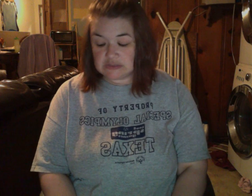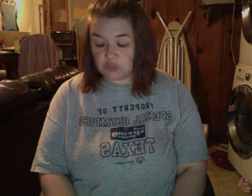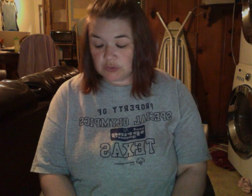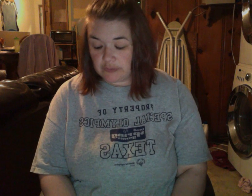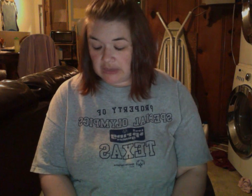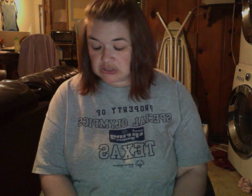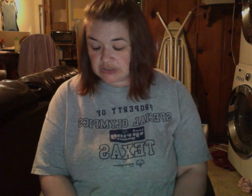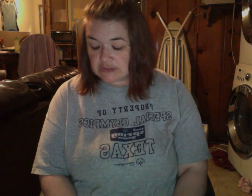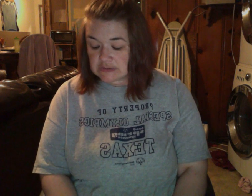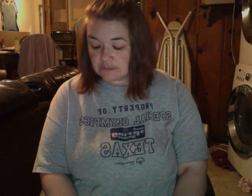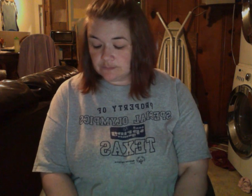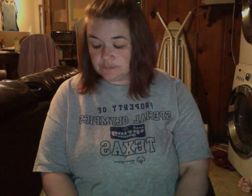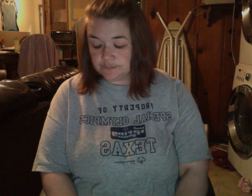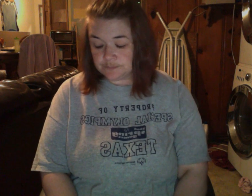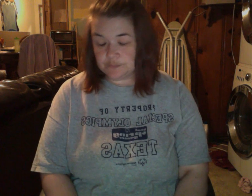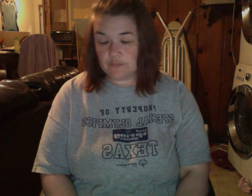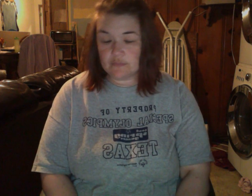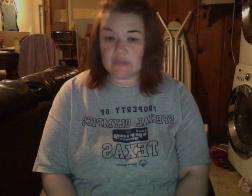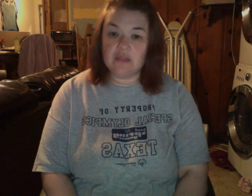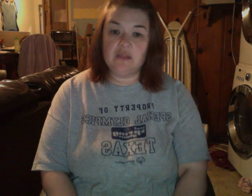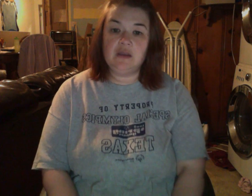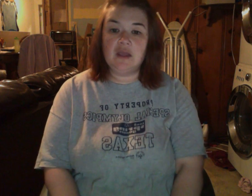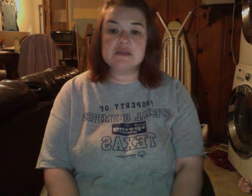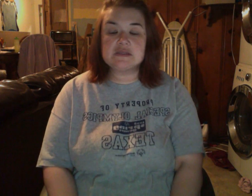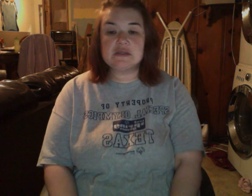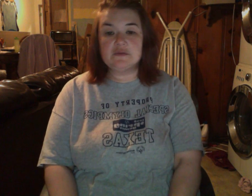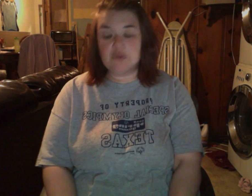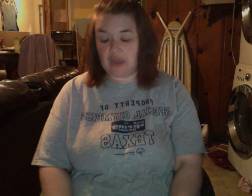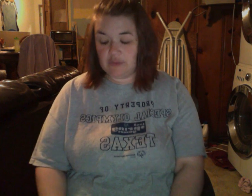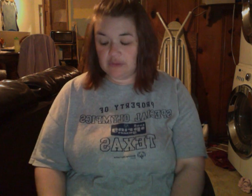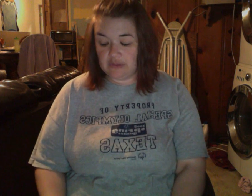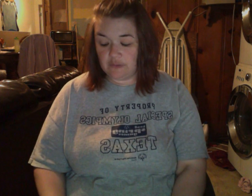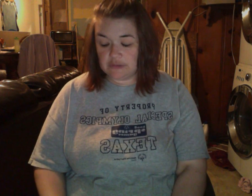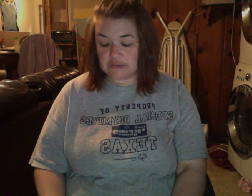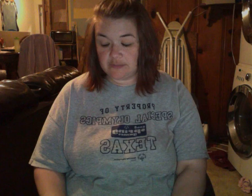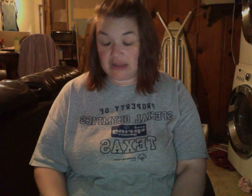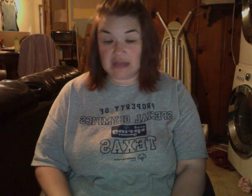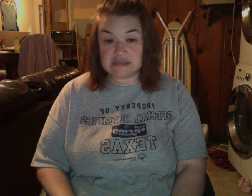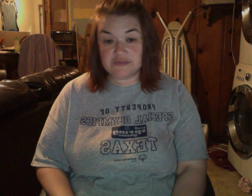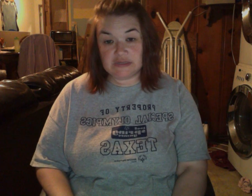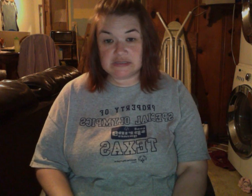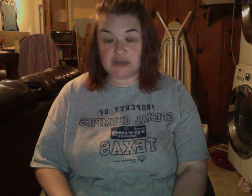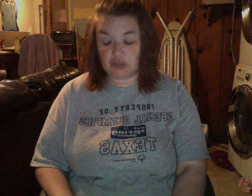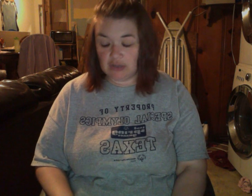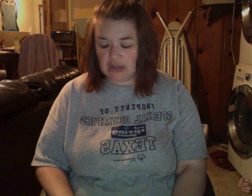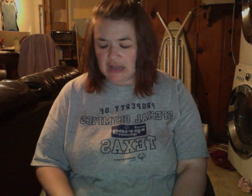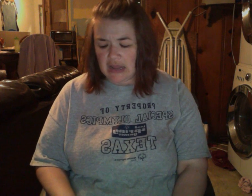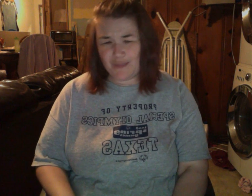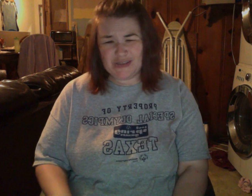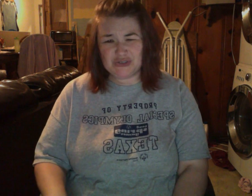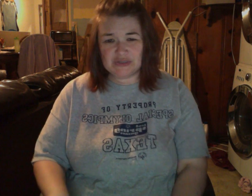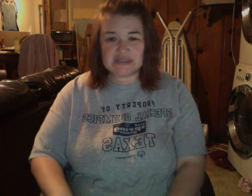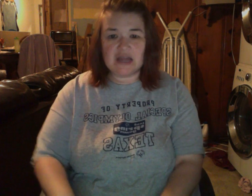more locations. The next vocabulary word is going to be activity center. And that picture looks kind of